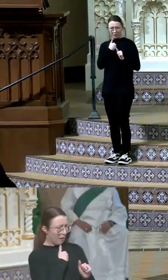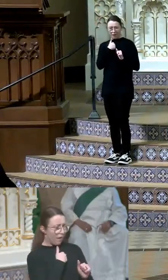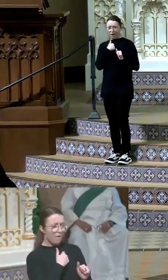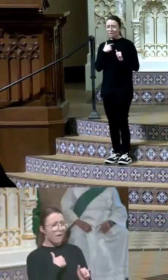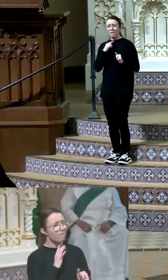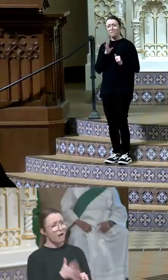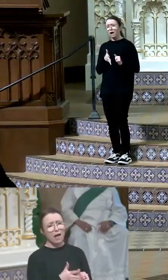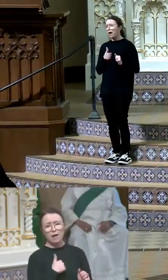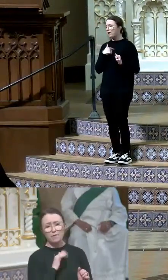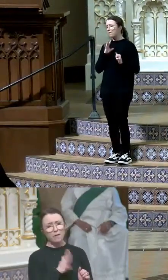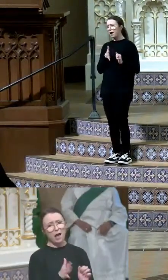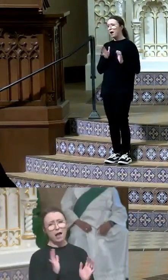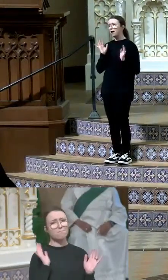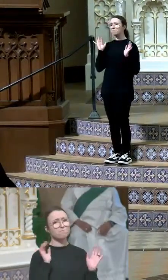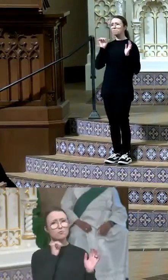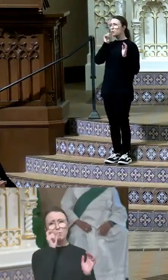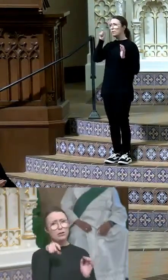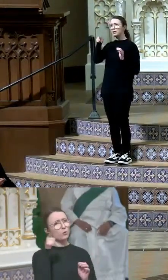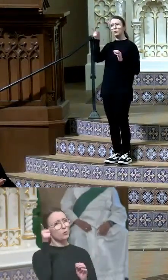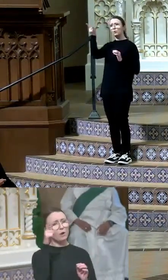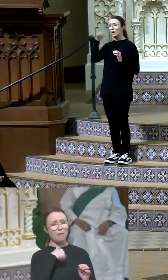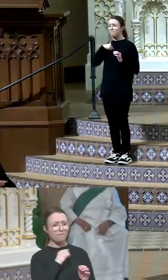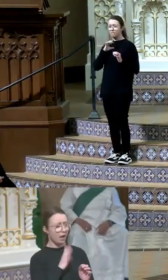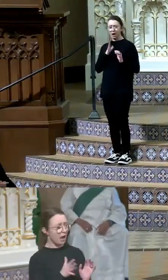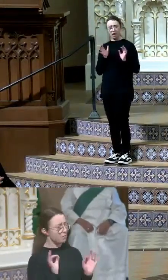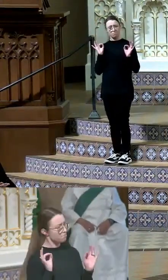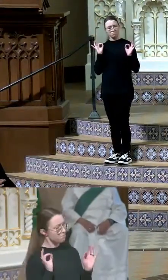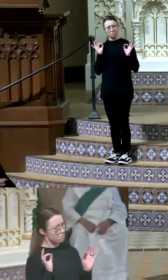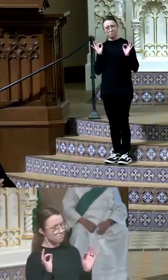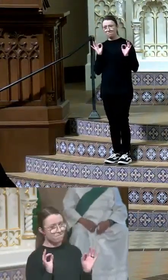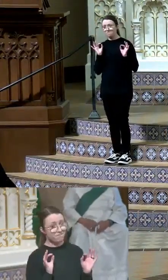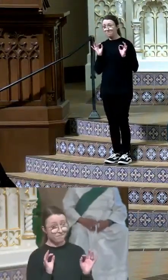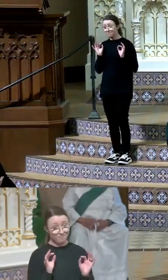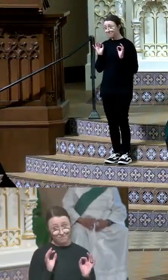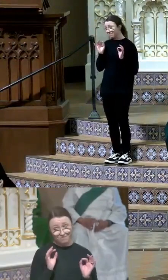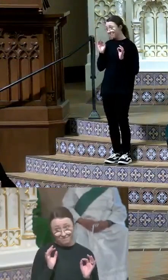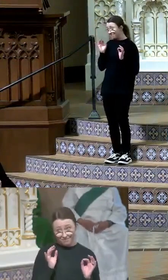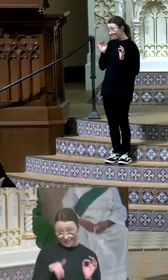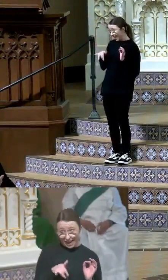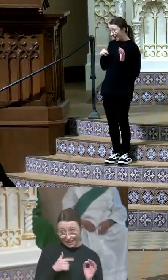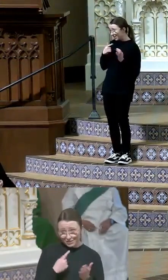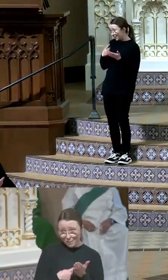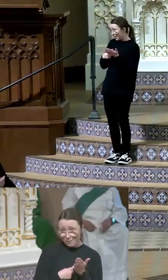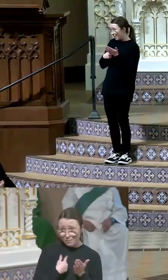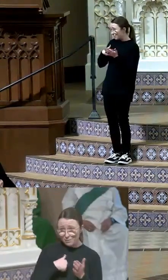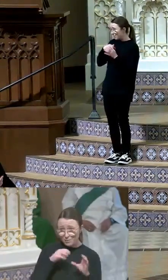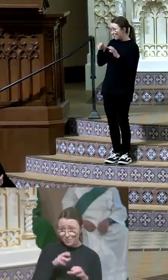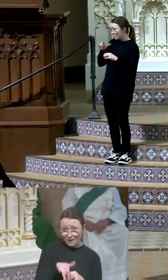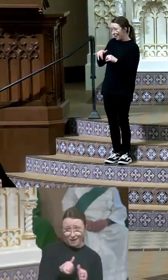I'll be fine. Okay? Just need to get my strength up.